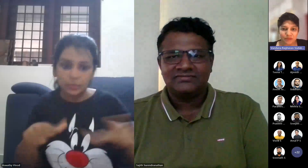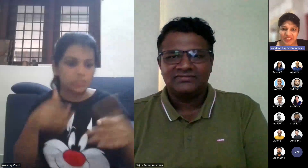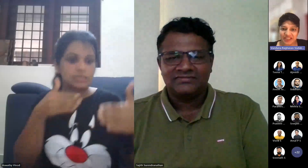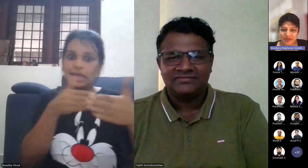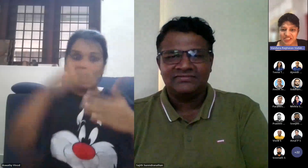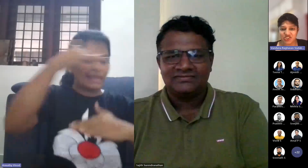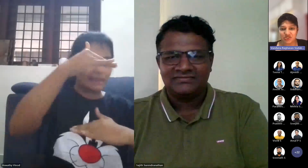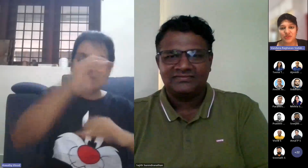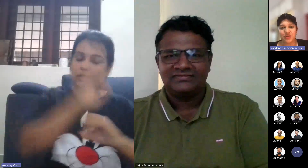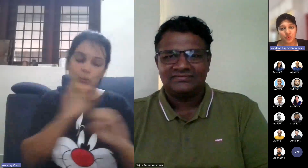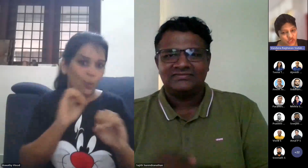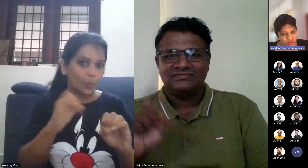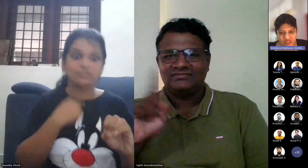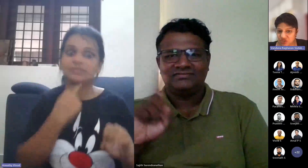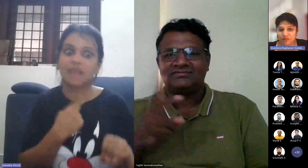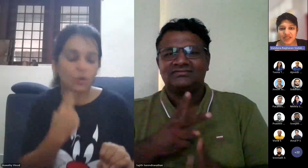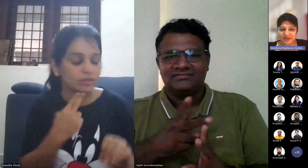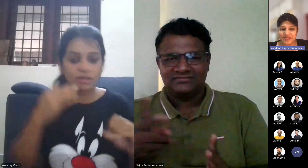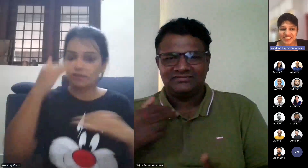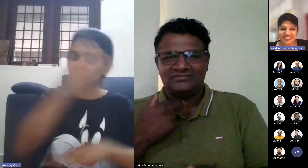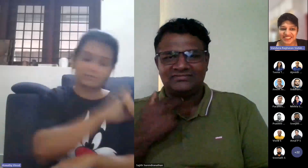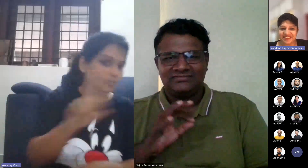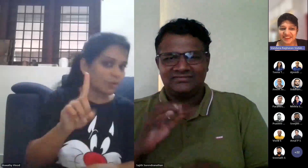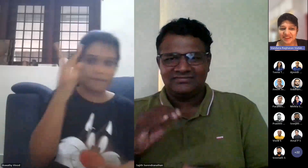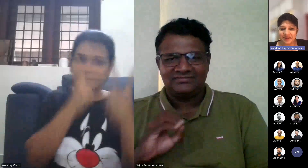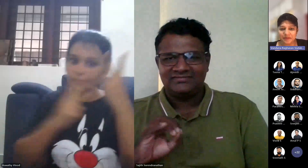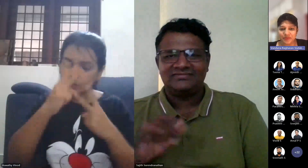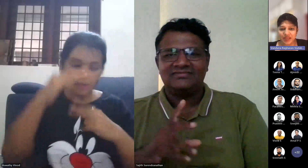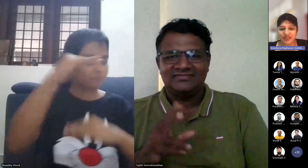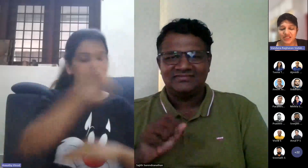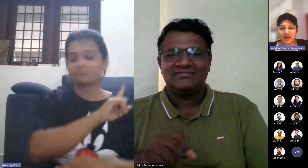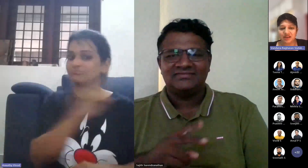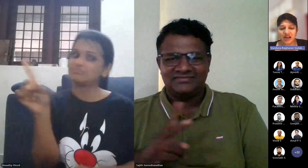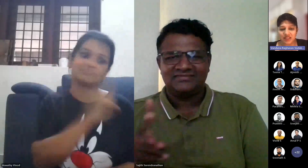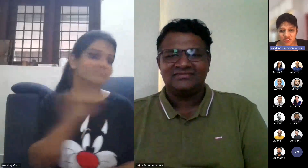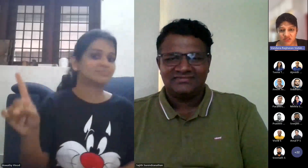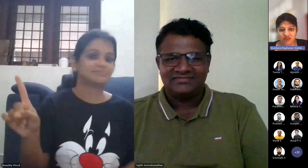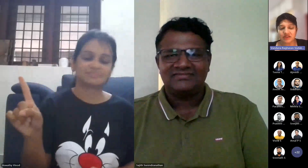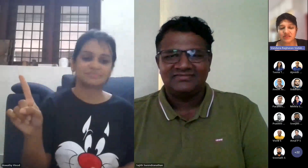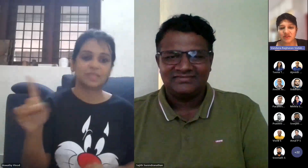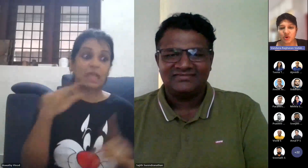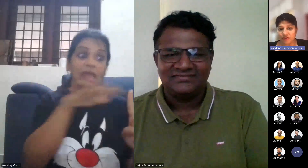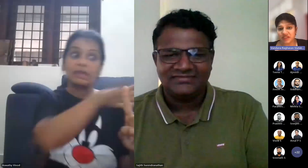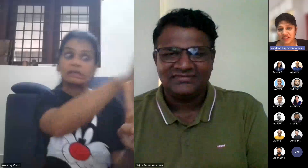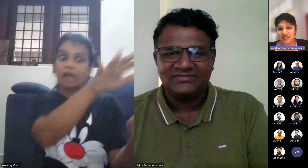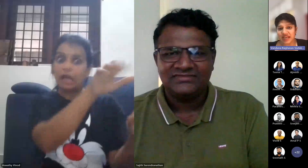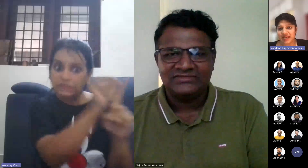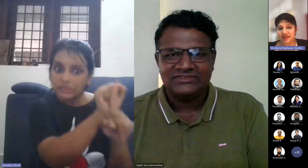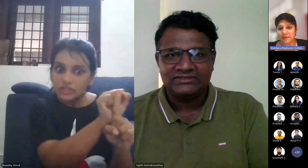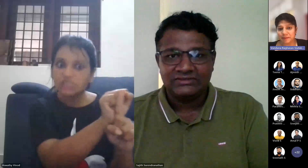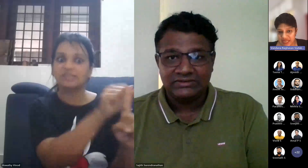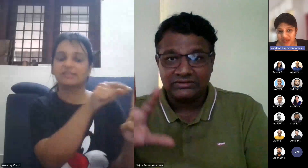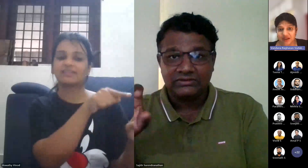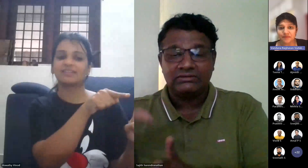sound not being a limitation, visuals not being a limitation, and culture and a lot of things